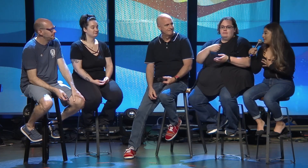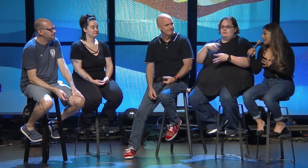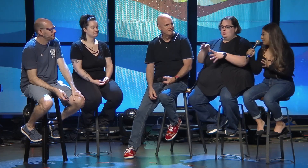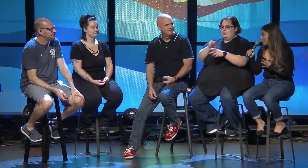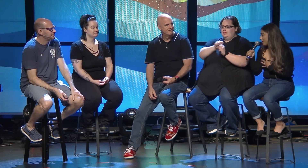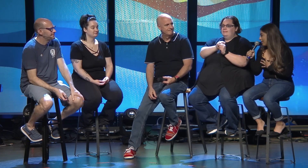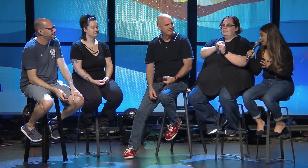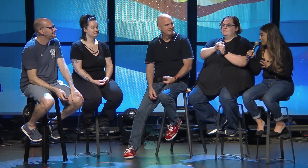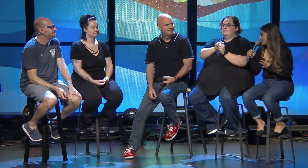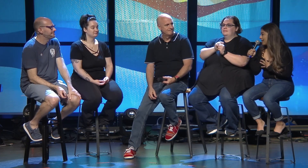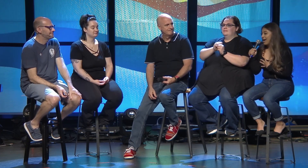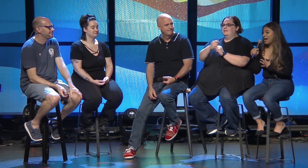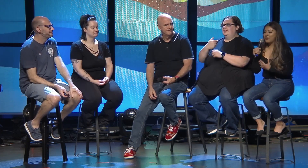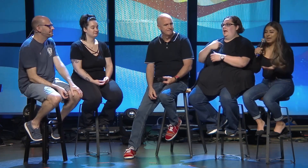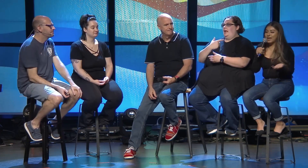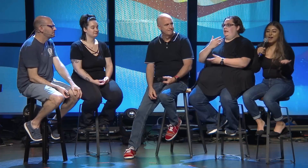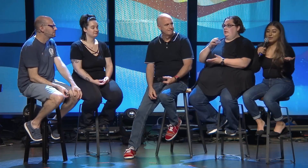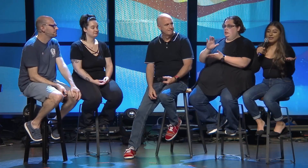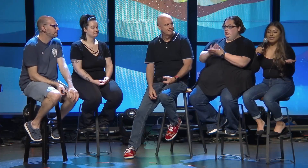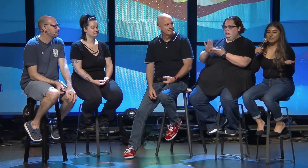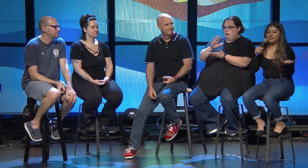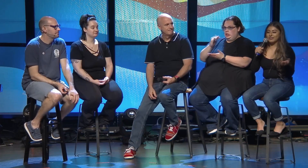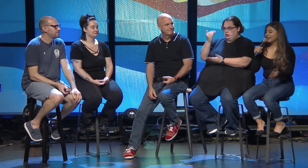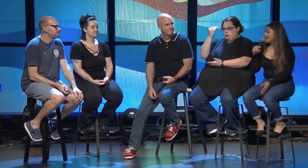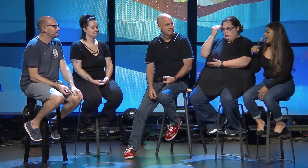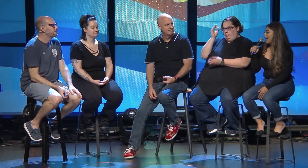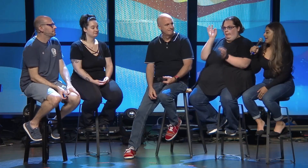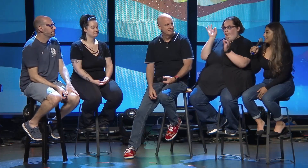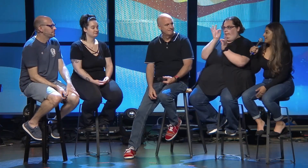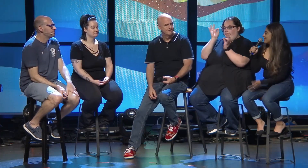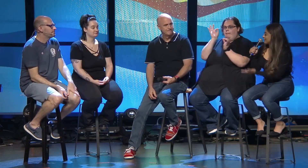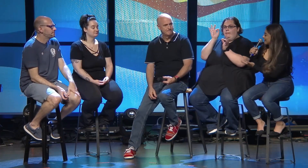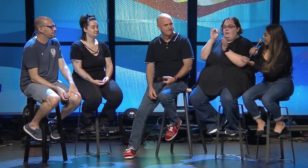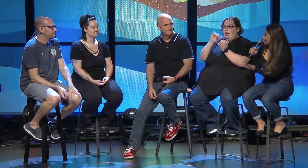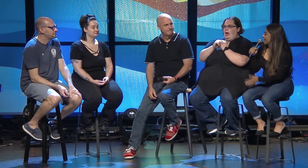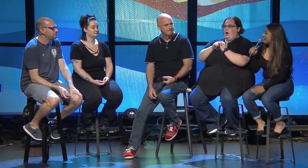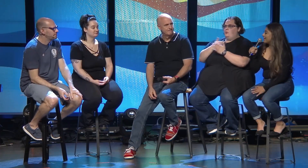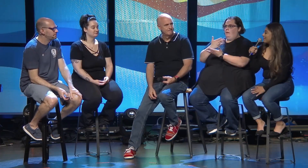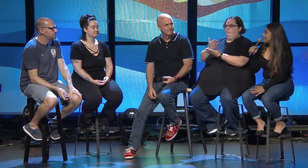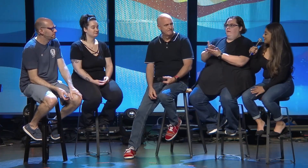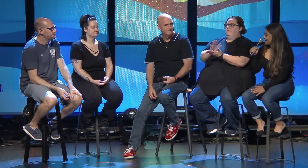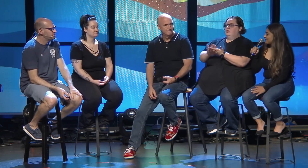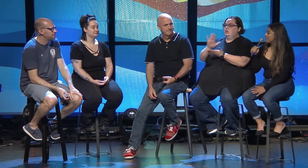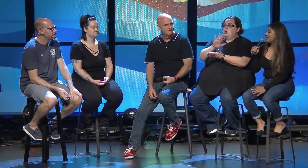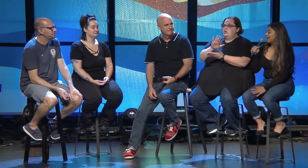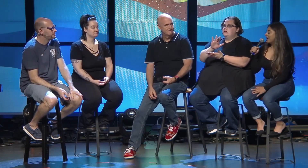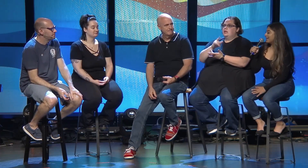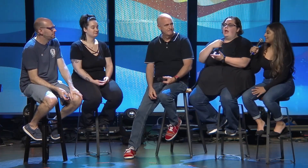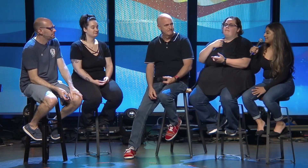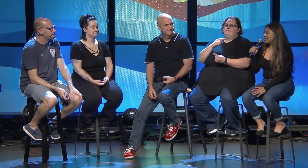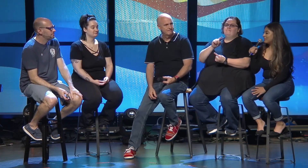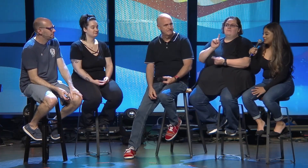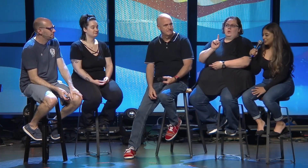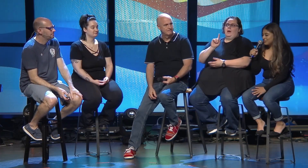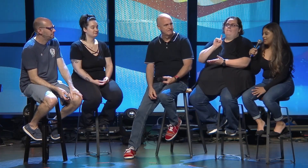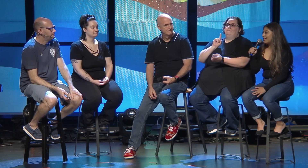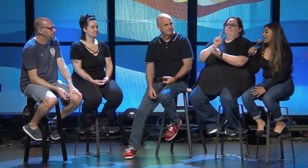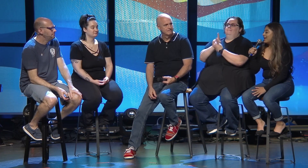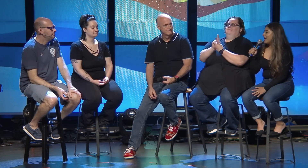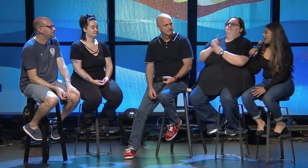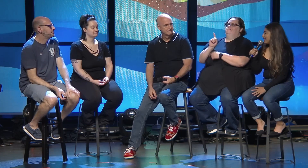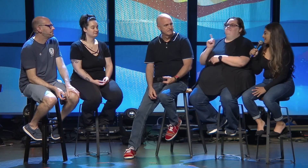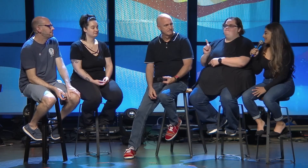knew nothing about college. Okay, how do I get there? And that's when I met Jeff, and he pushed